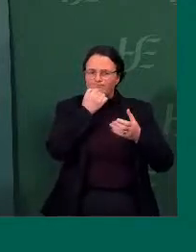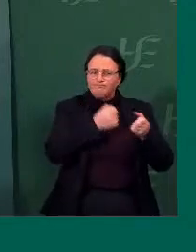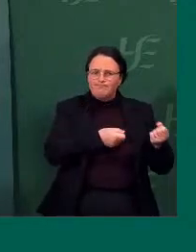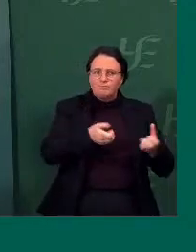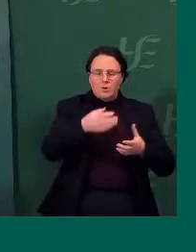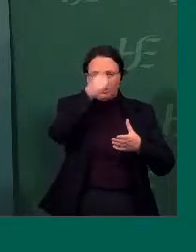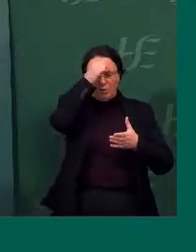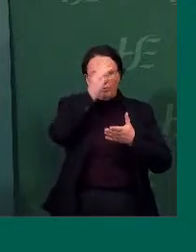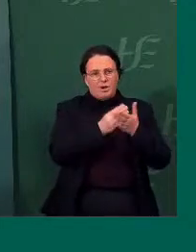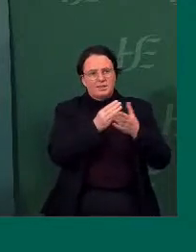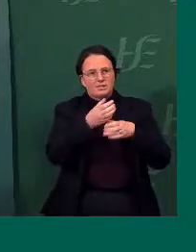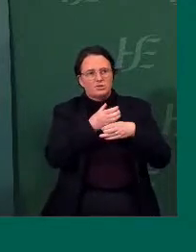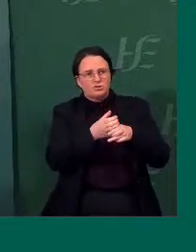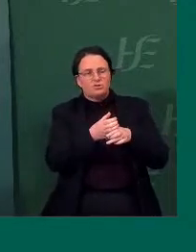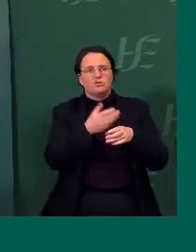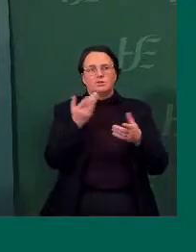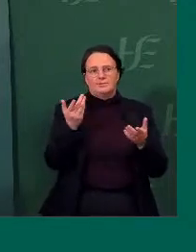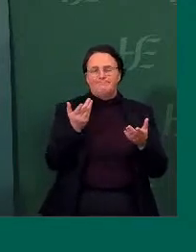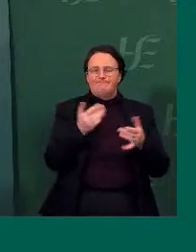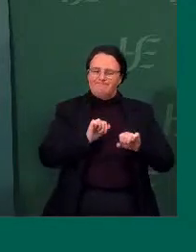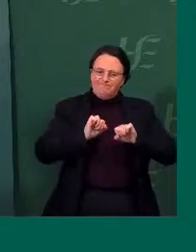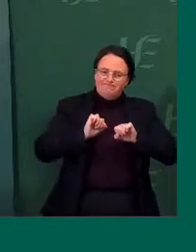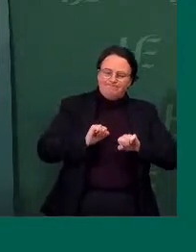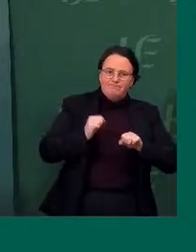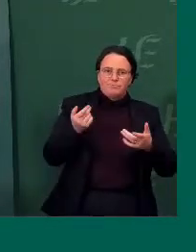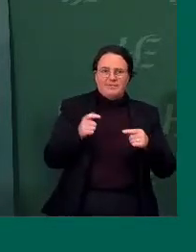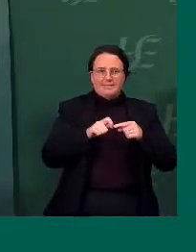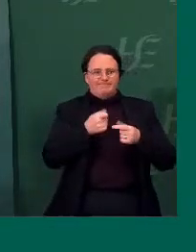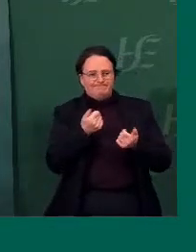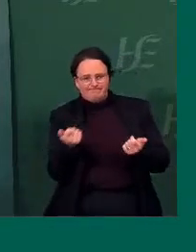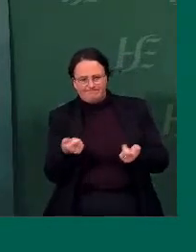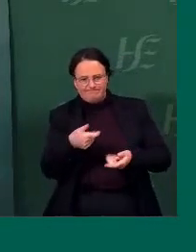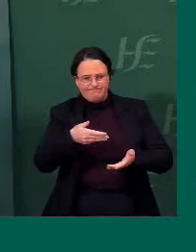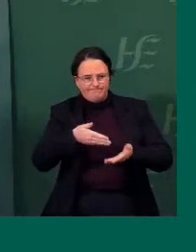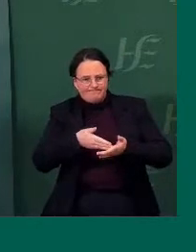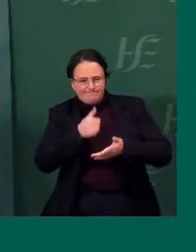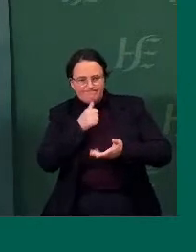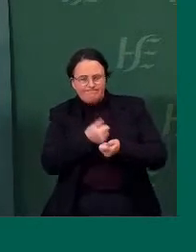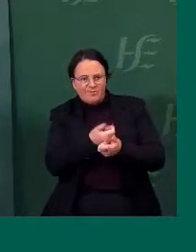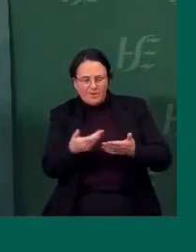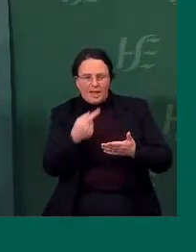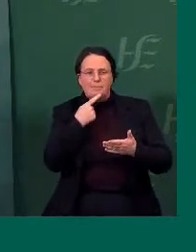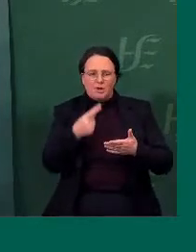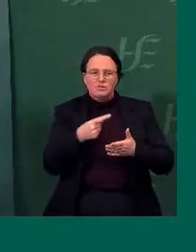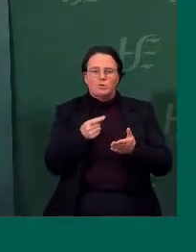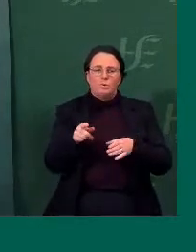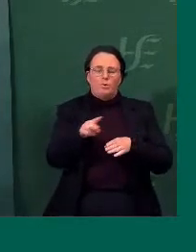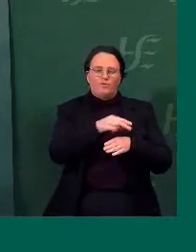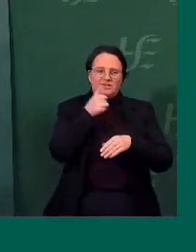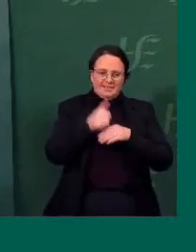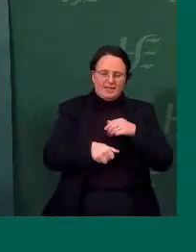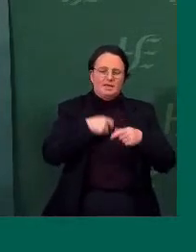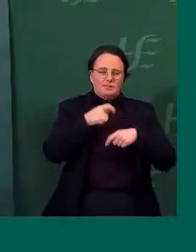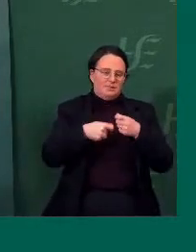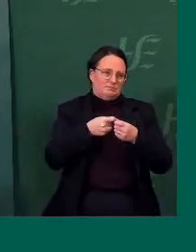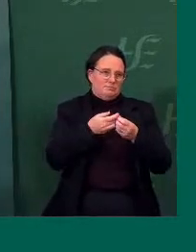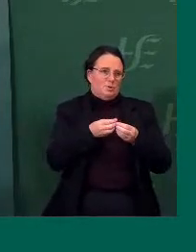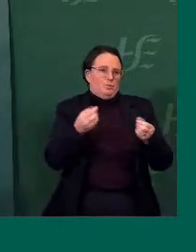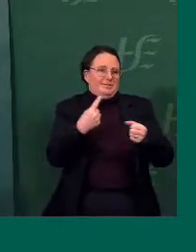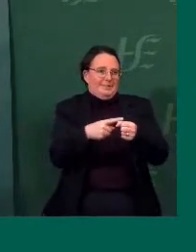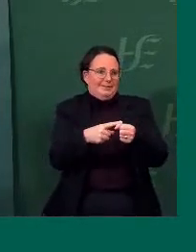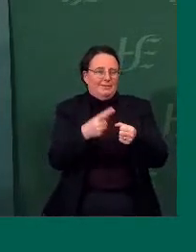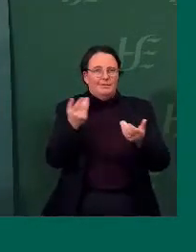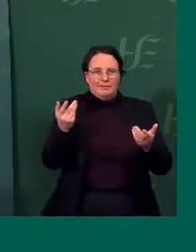countries from time to time on given days where pressures mean tests aren't available, but that does get refreshed over the day. And again, to reinforce to people,